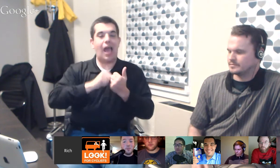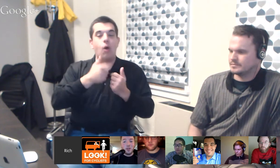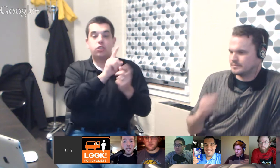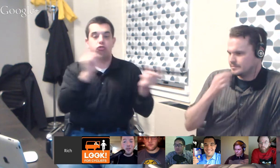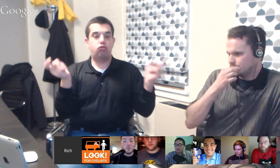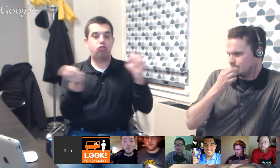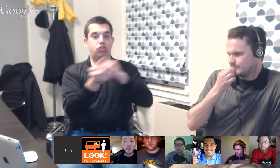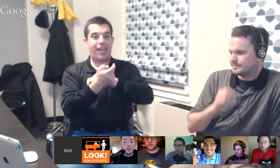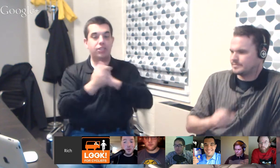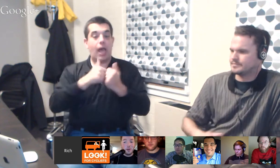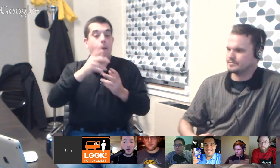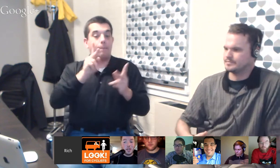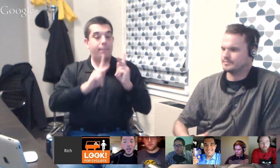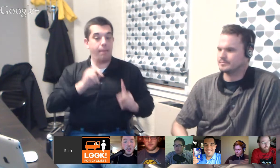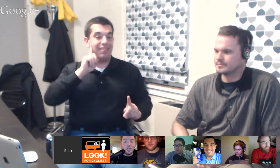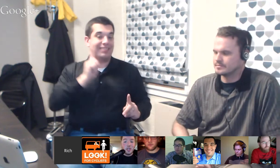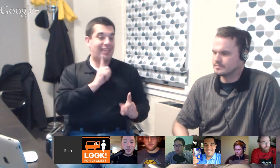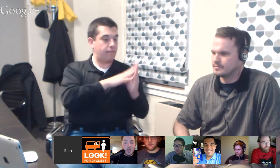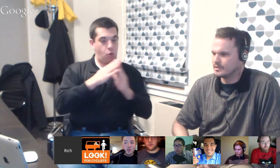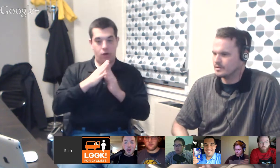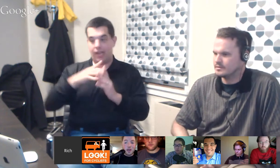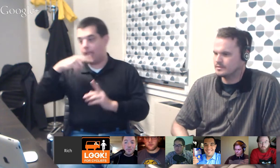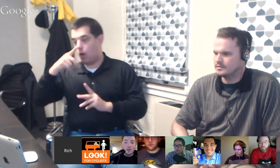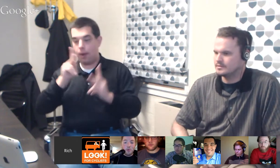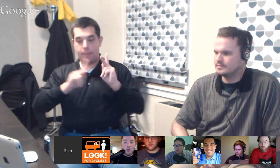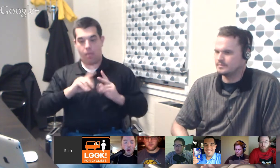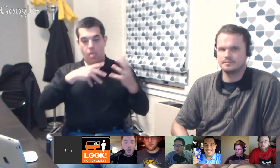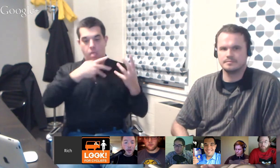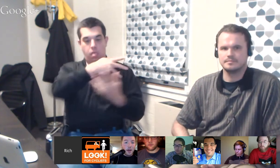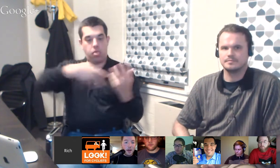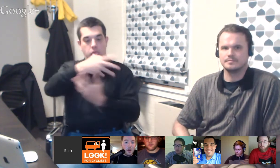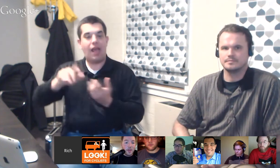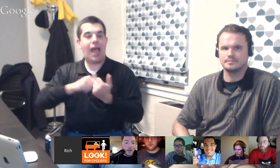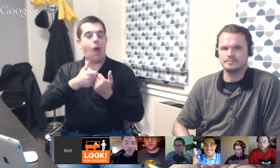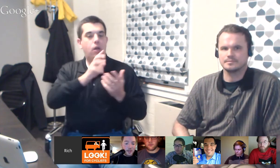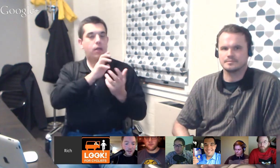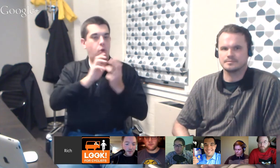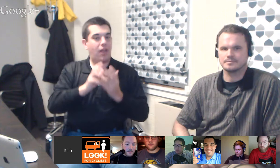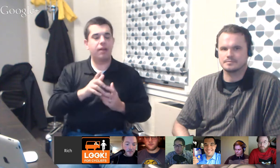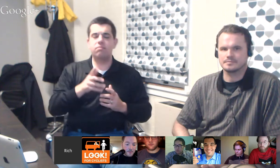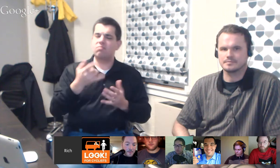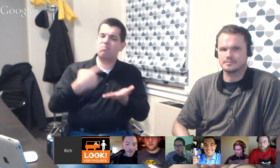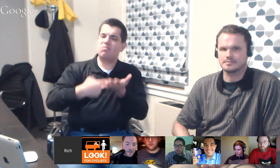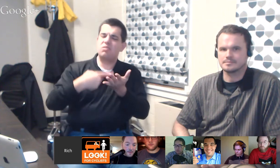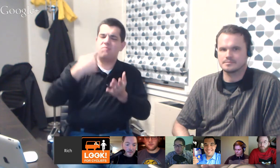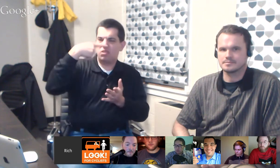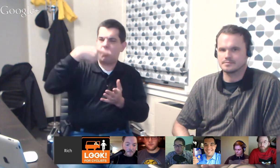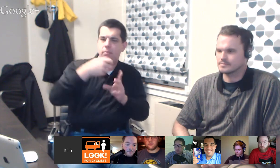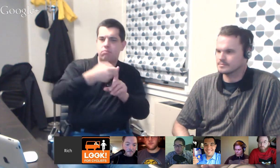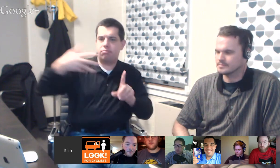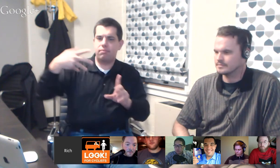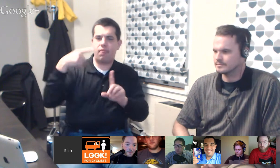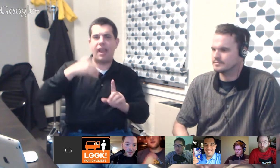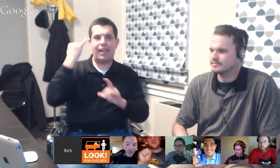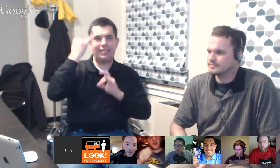deaf community interact with the hearing community. Jason, can you talk a bit more about that idea?